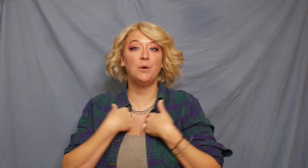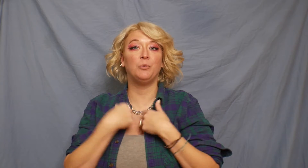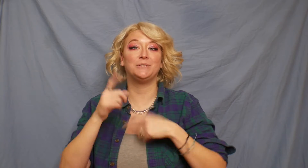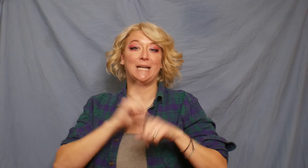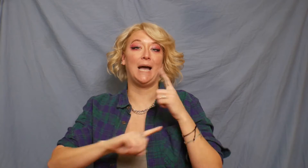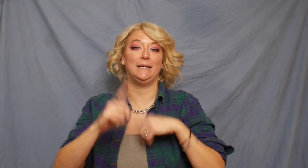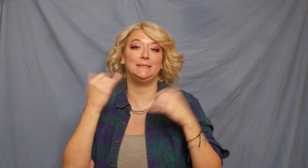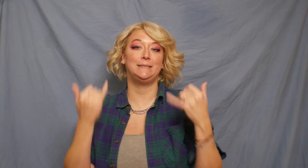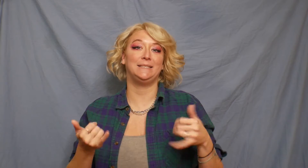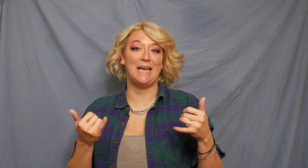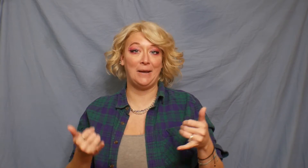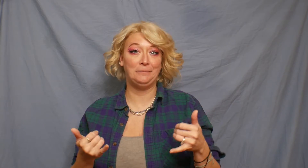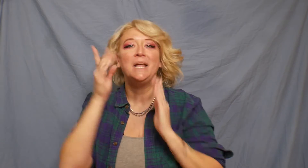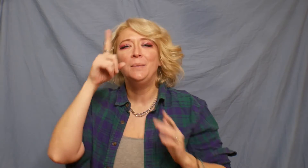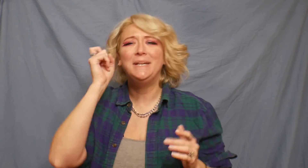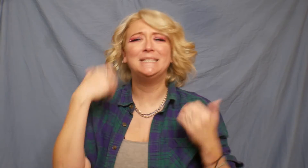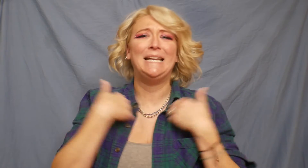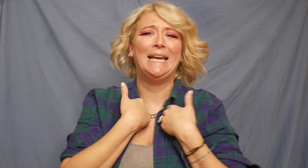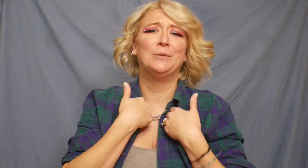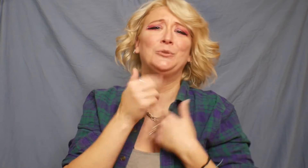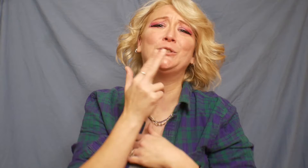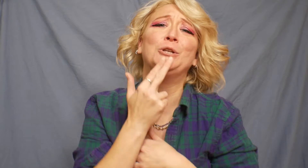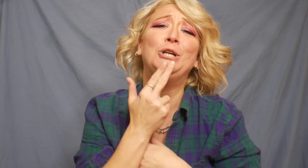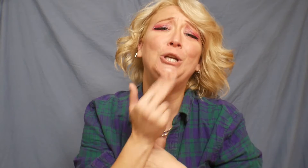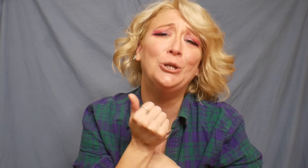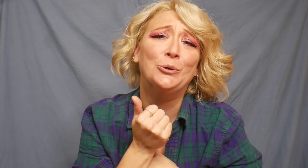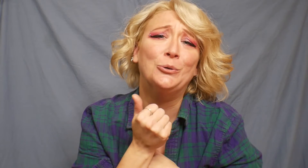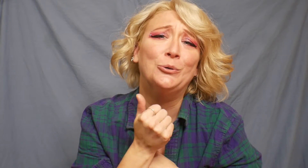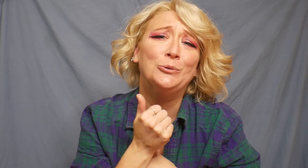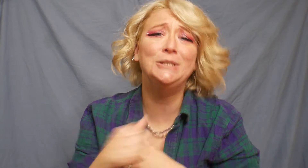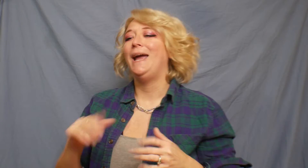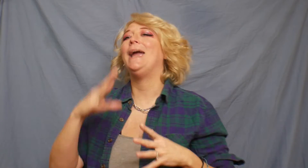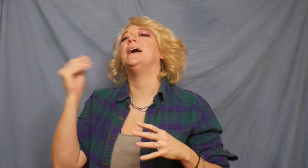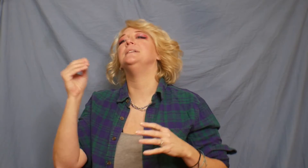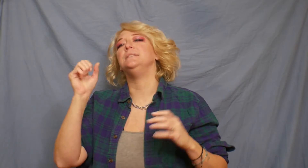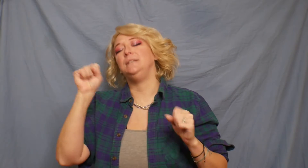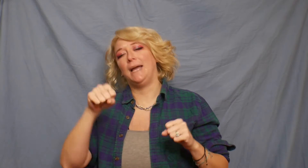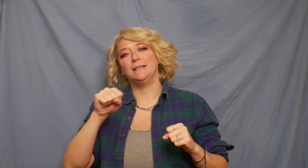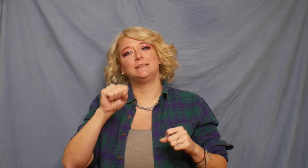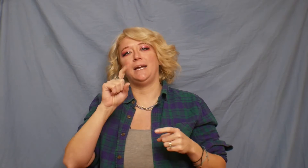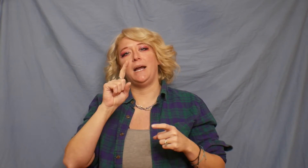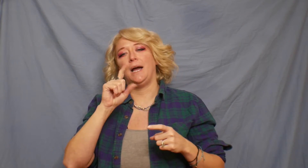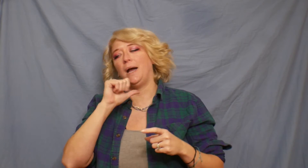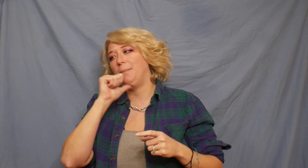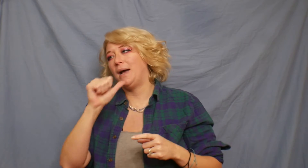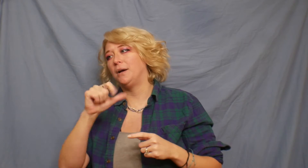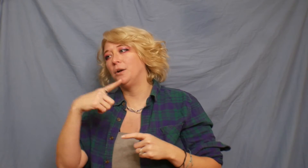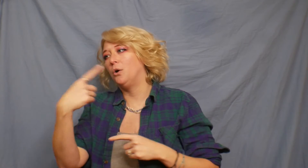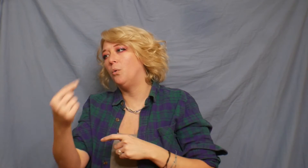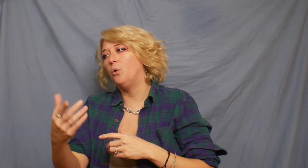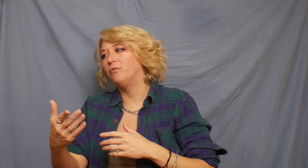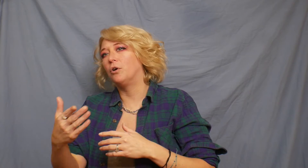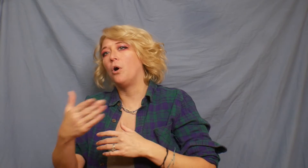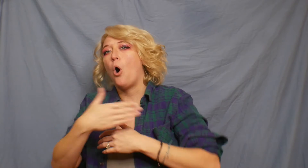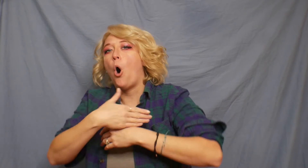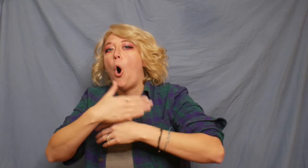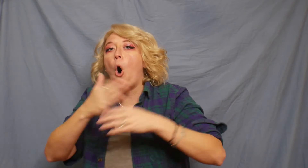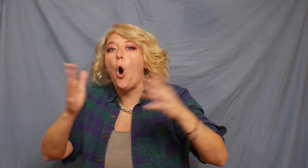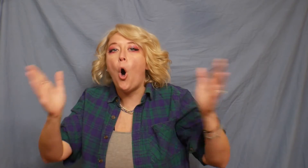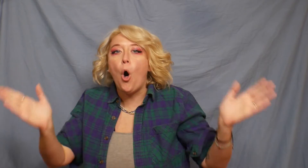animal signs today because animals are cute. And yes, I'm not going to go over all